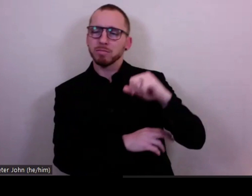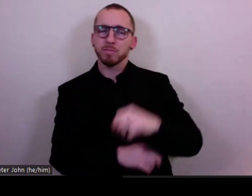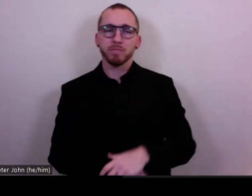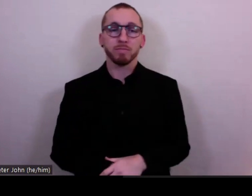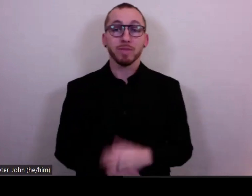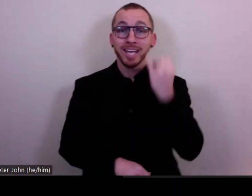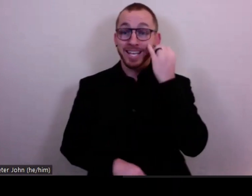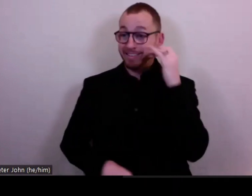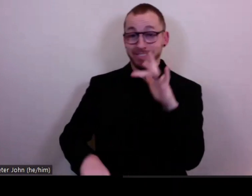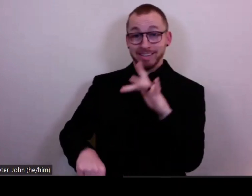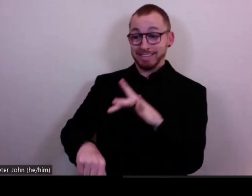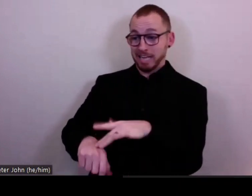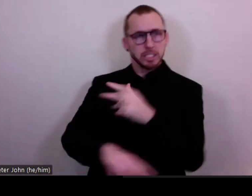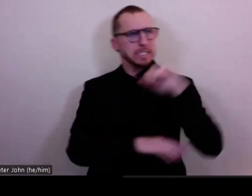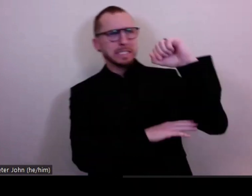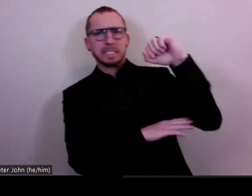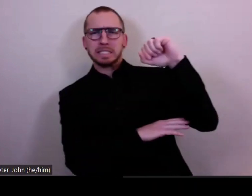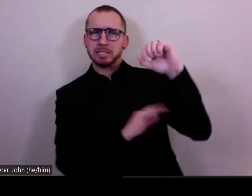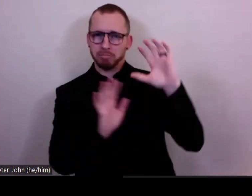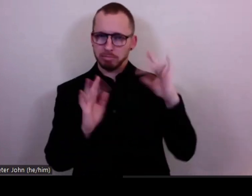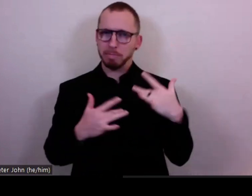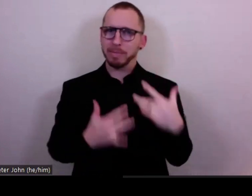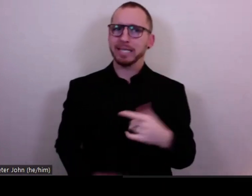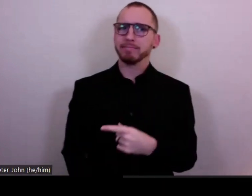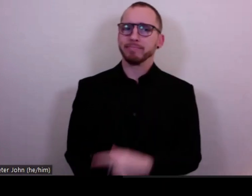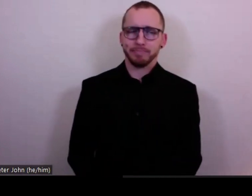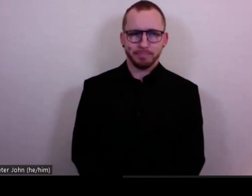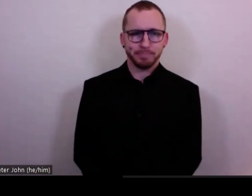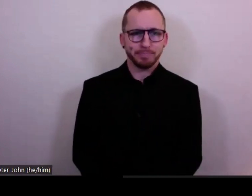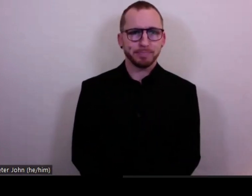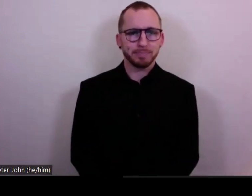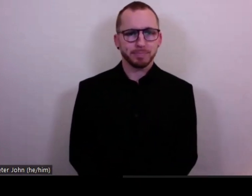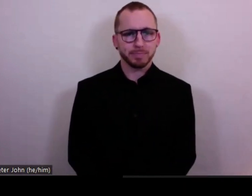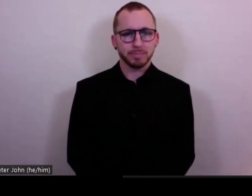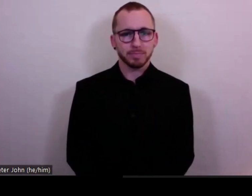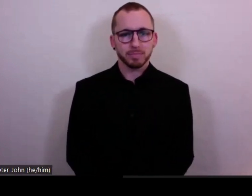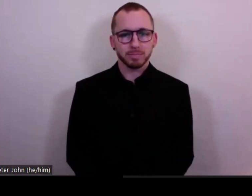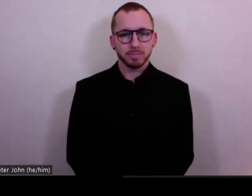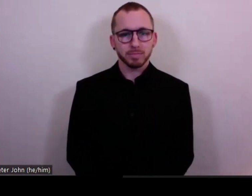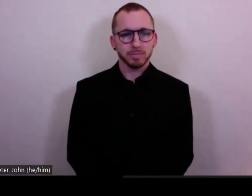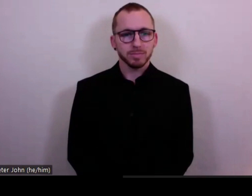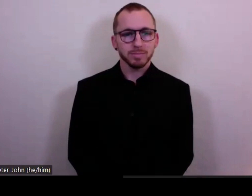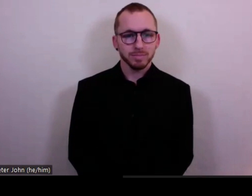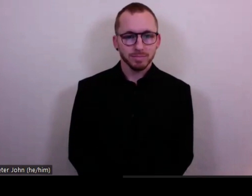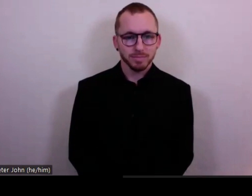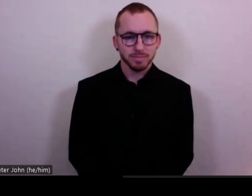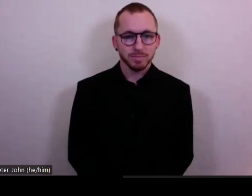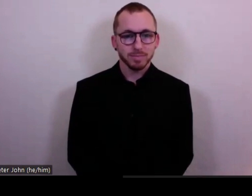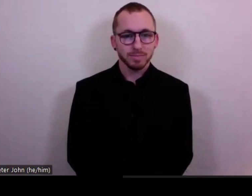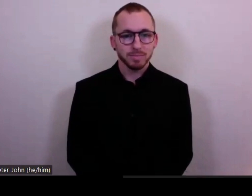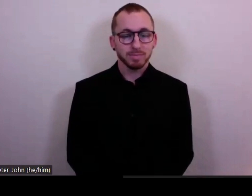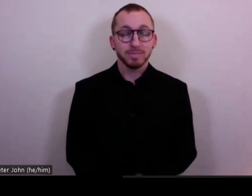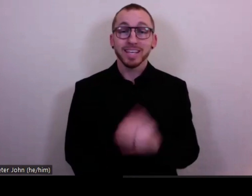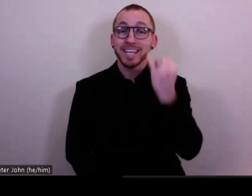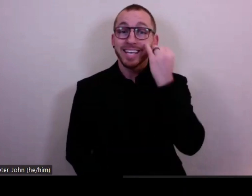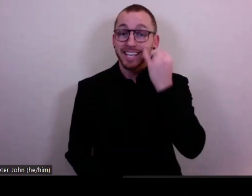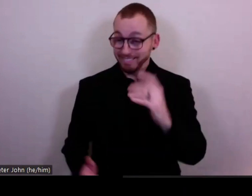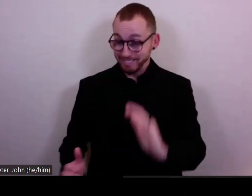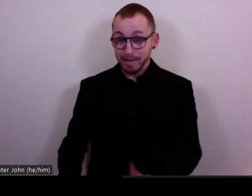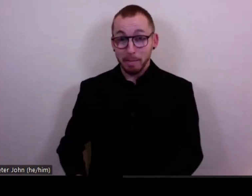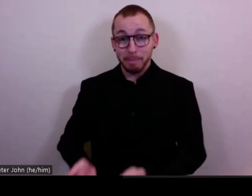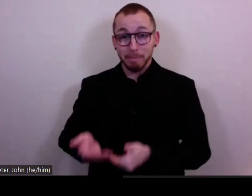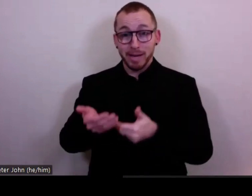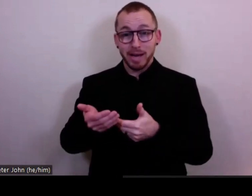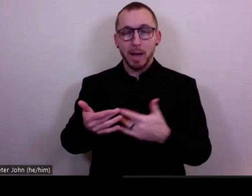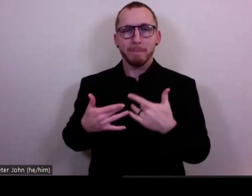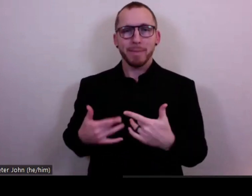This is the baby that you pick up and the back is arched, cats that arch their back. Very, very